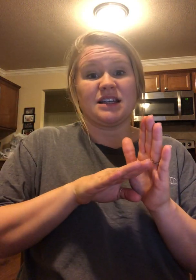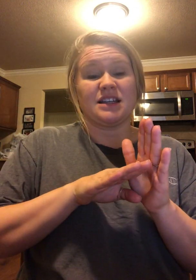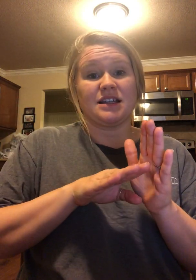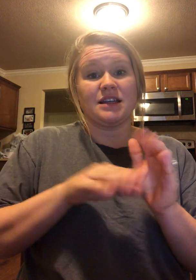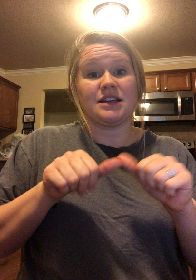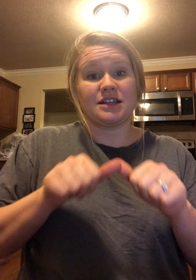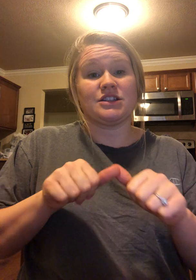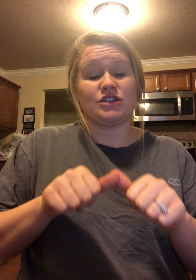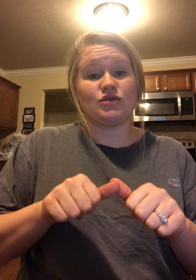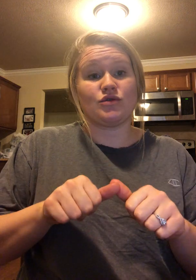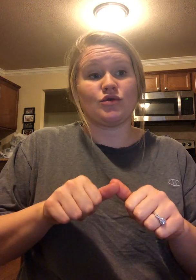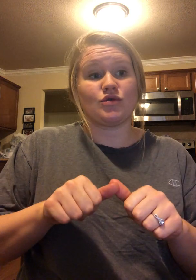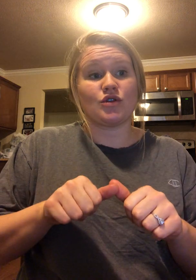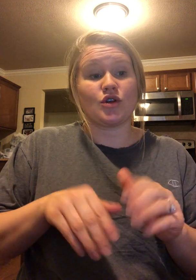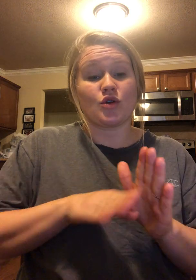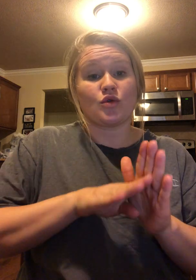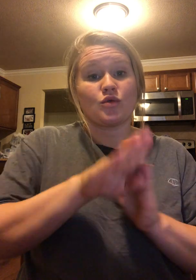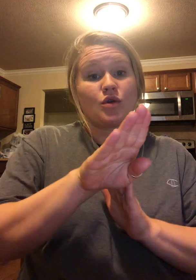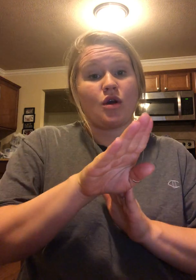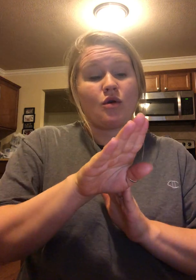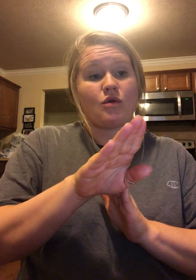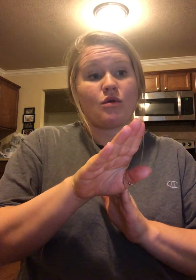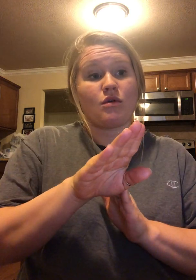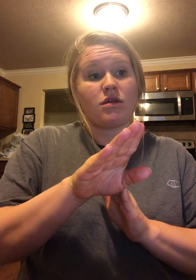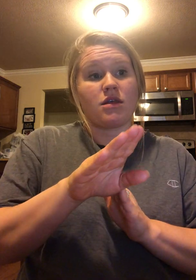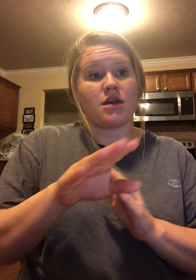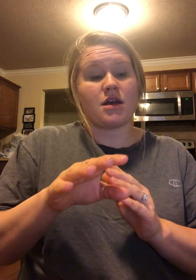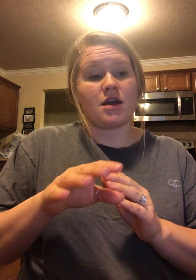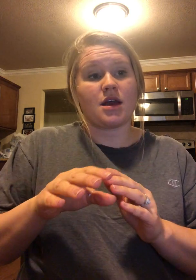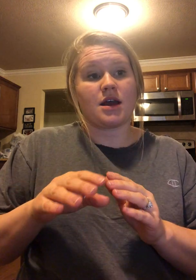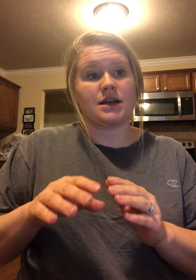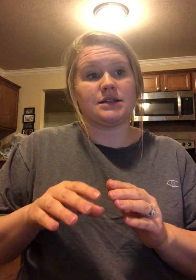the cornerstone of our kindergarten program.